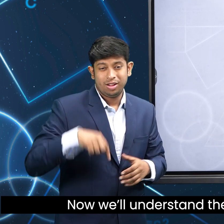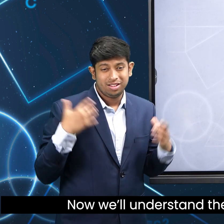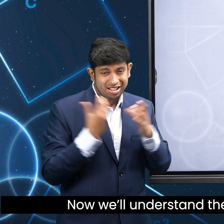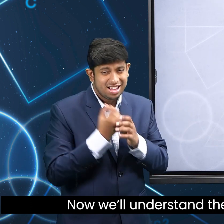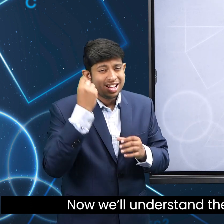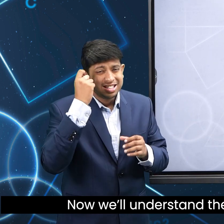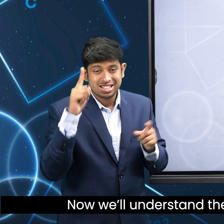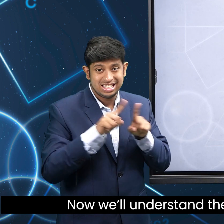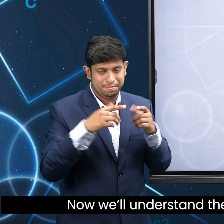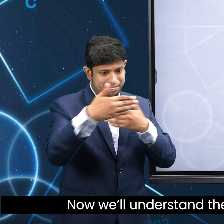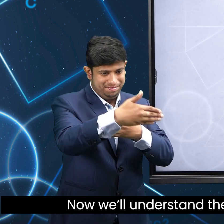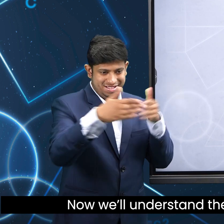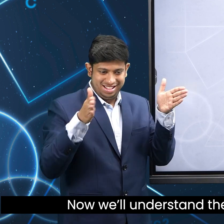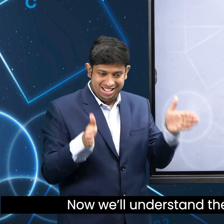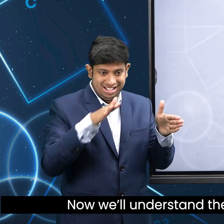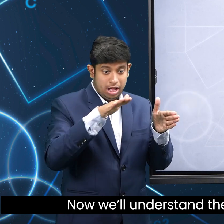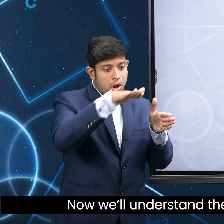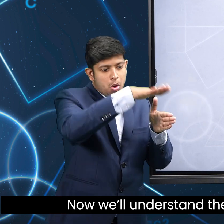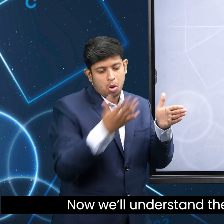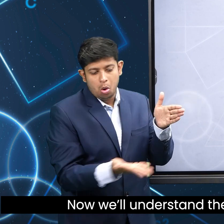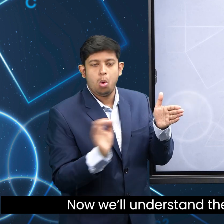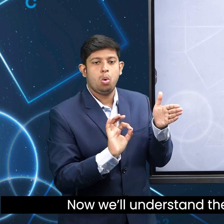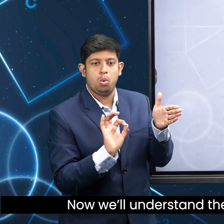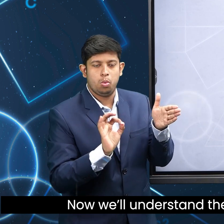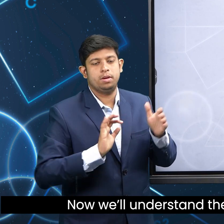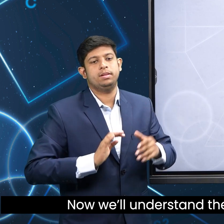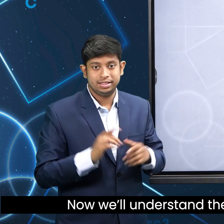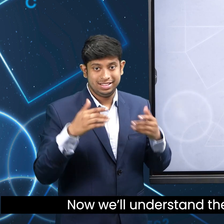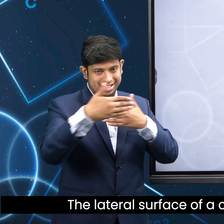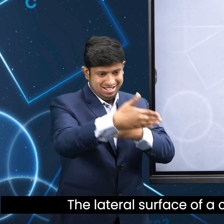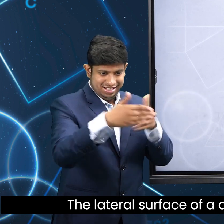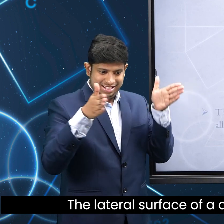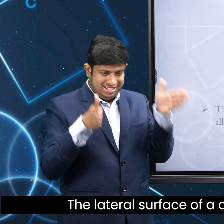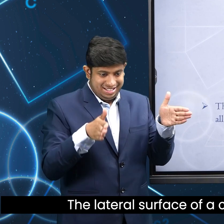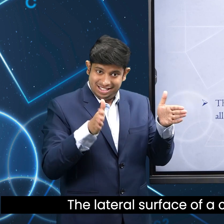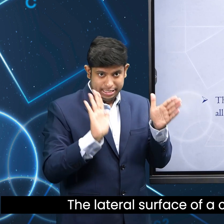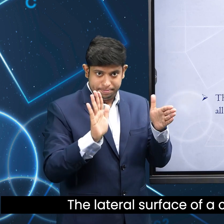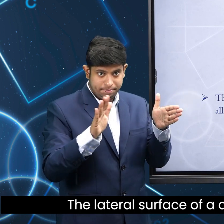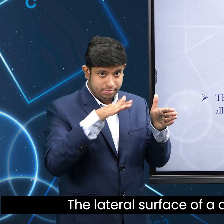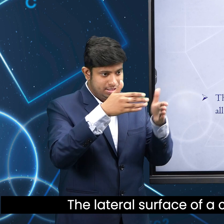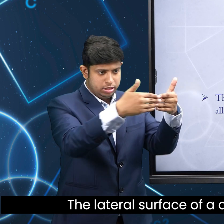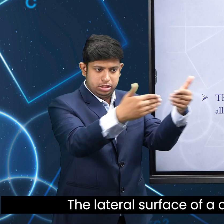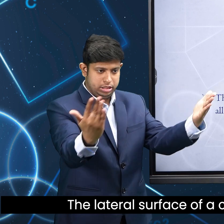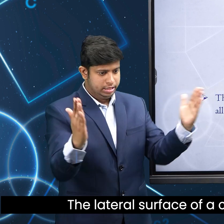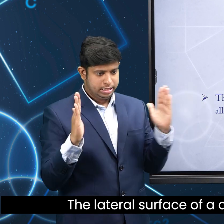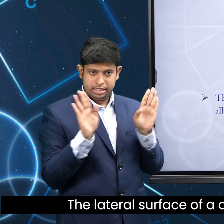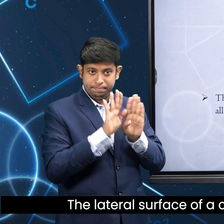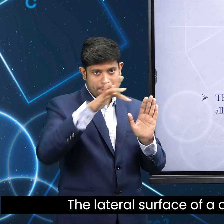Now we will understand the lateral surface area of the cuboid. The lateral surface area of a cuboid refers to the